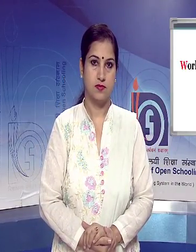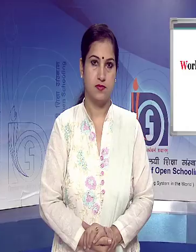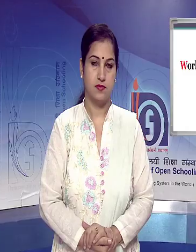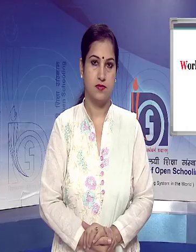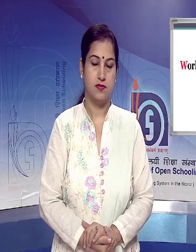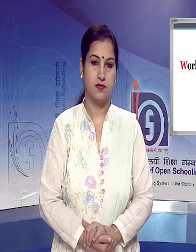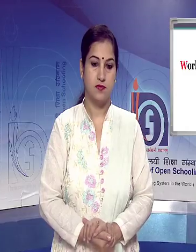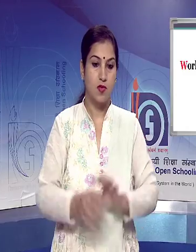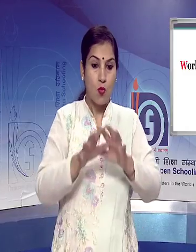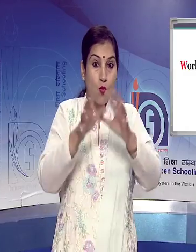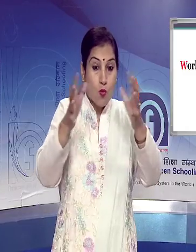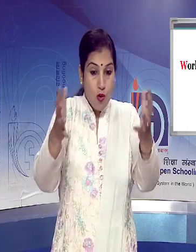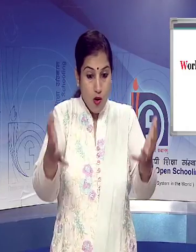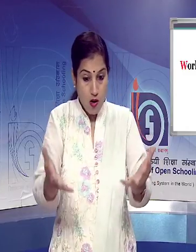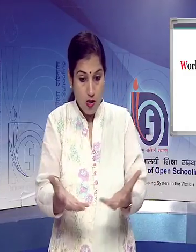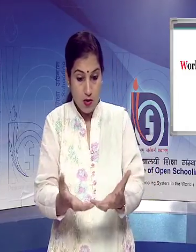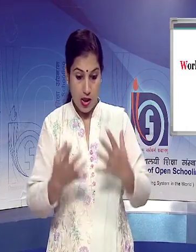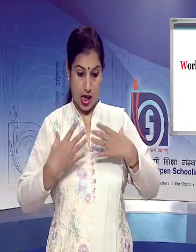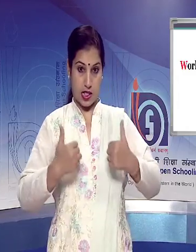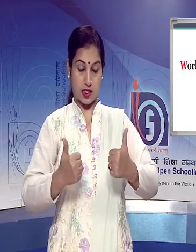World Health Organization.